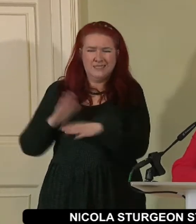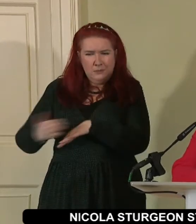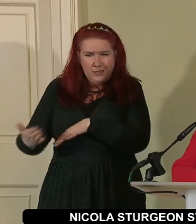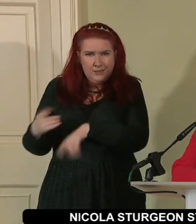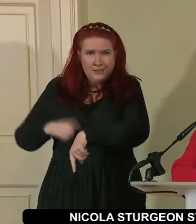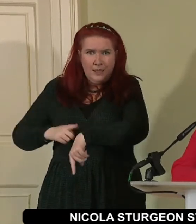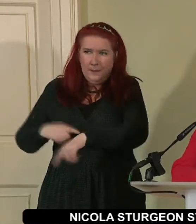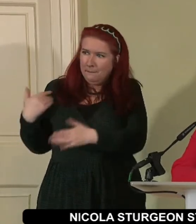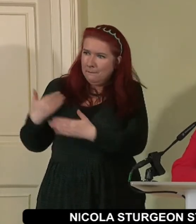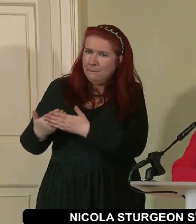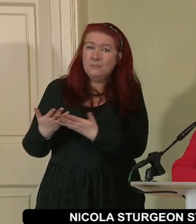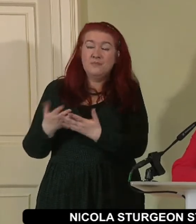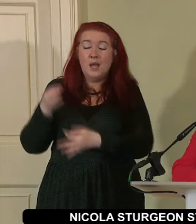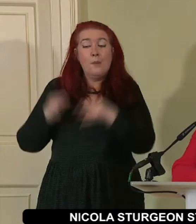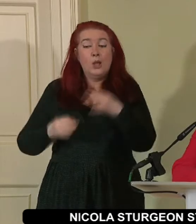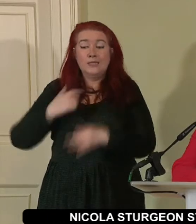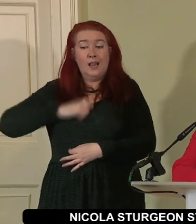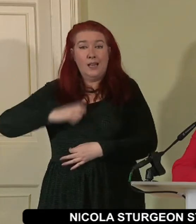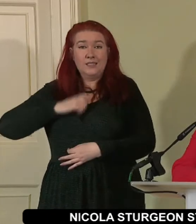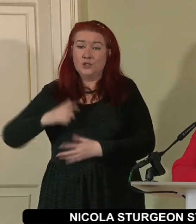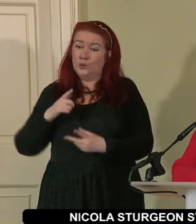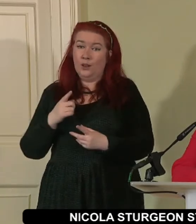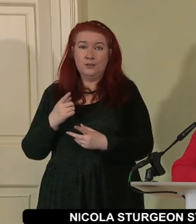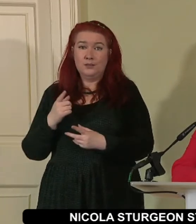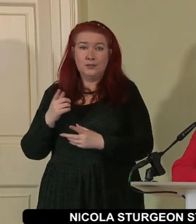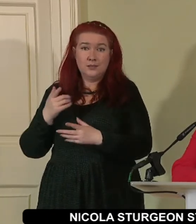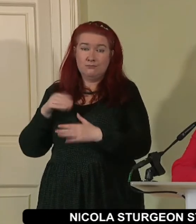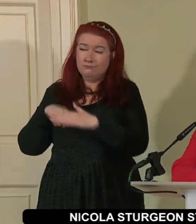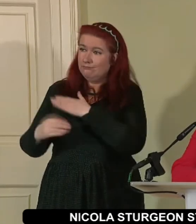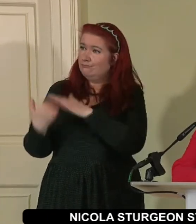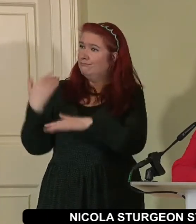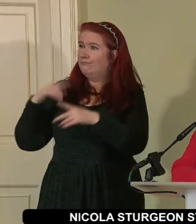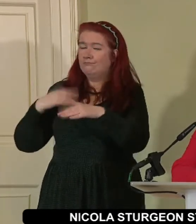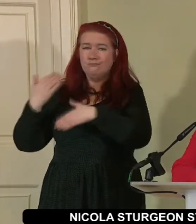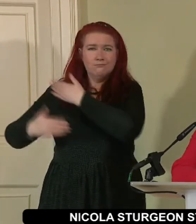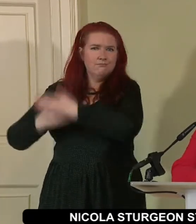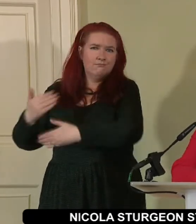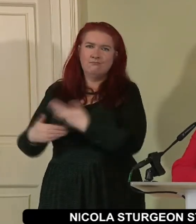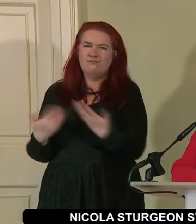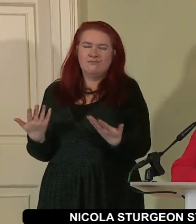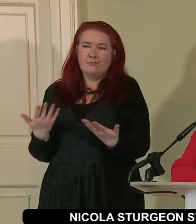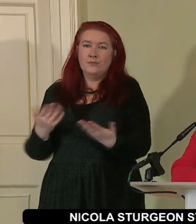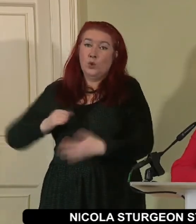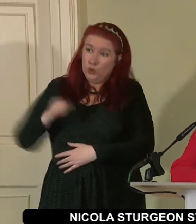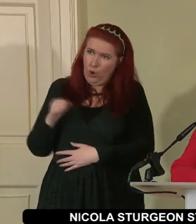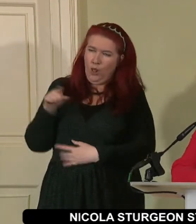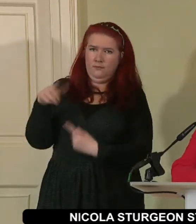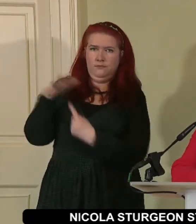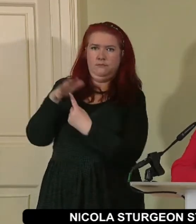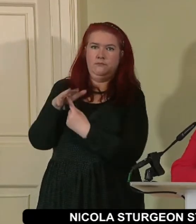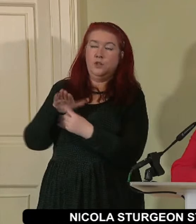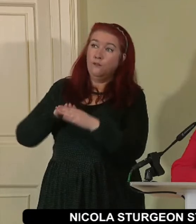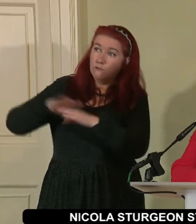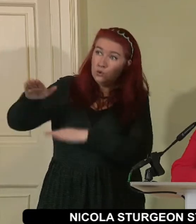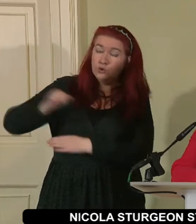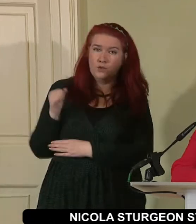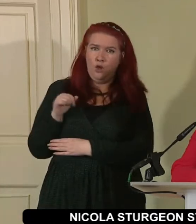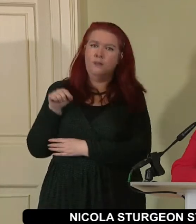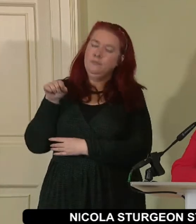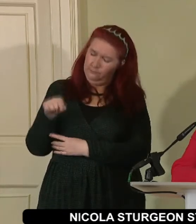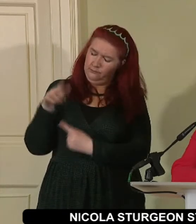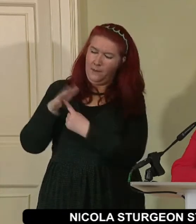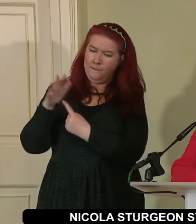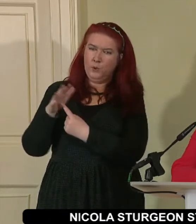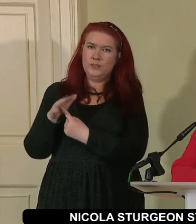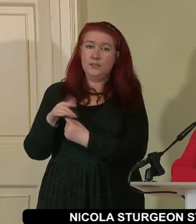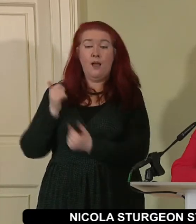time. Politicians come and go all the time. The country is what matters, and the future of the country is what matters. I'm proud